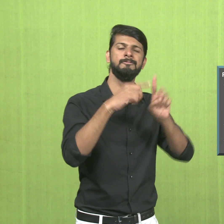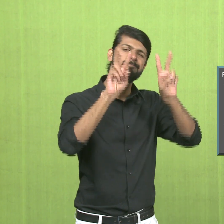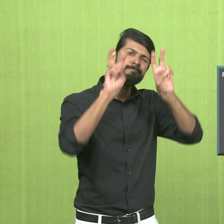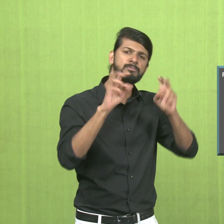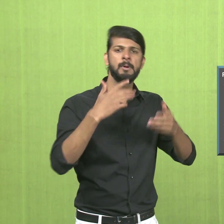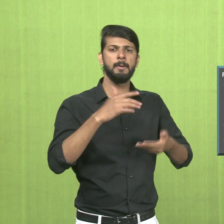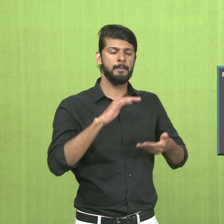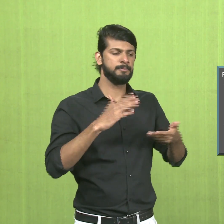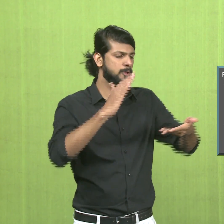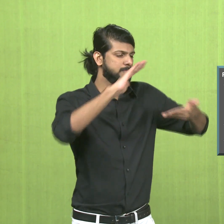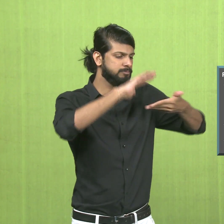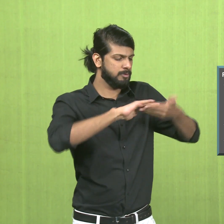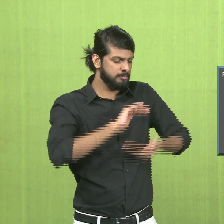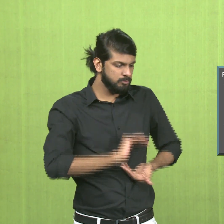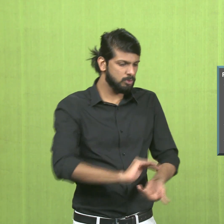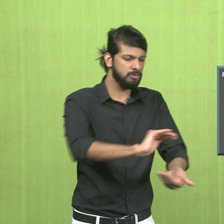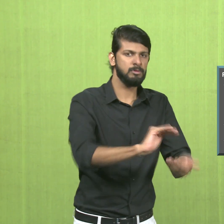as symbol of fertility.